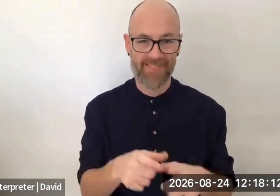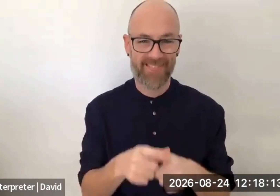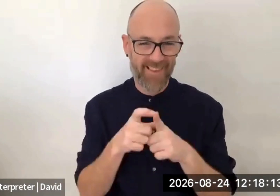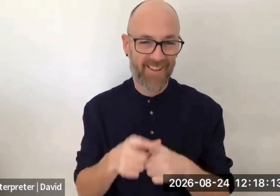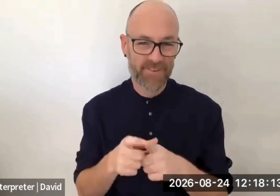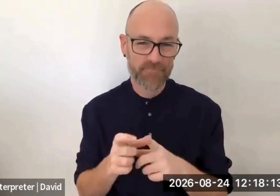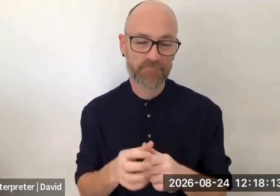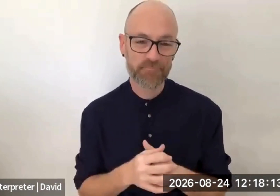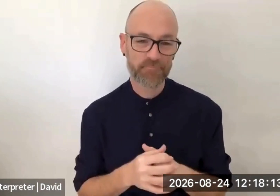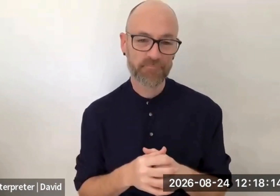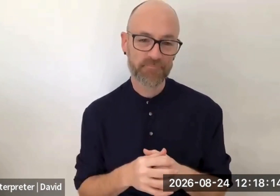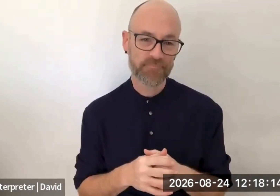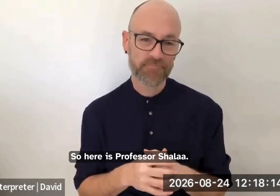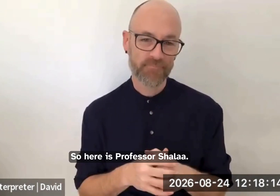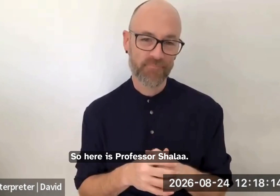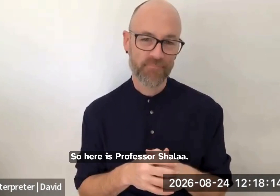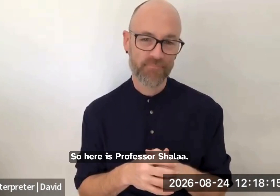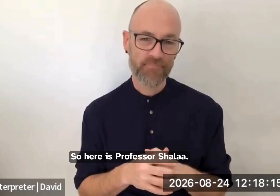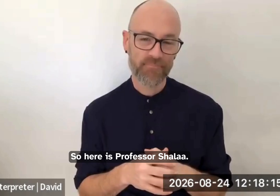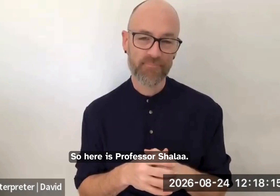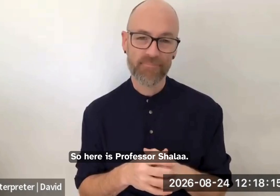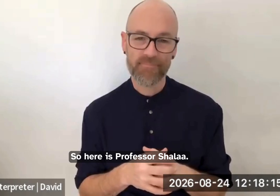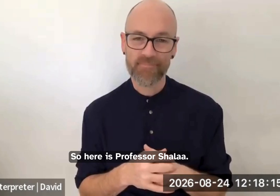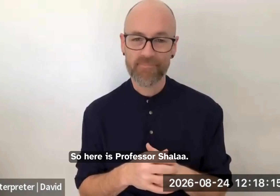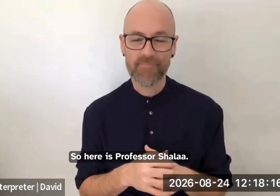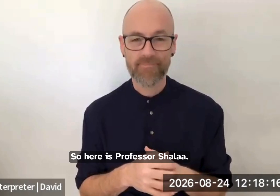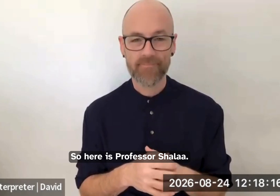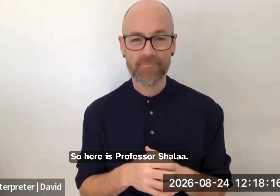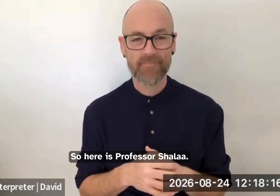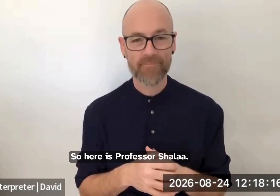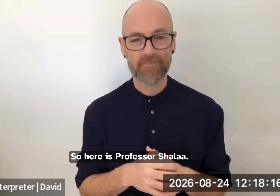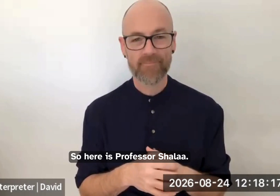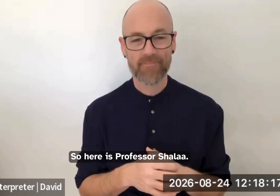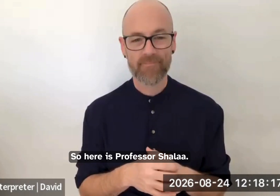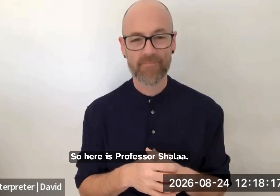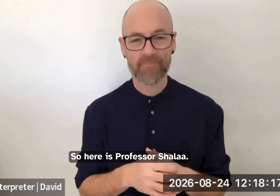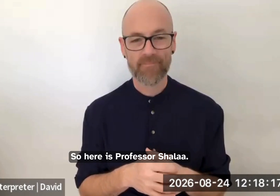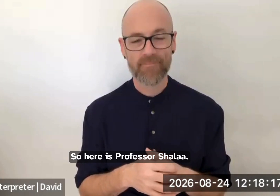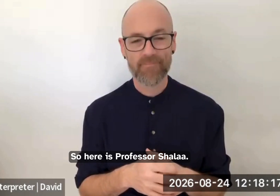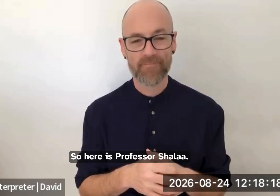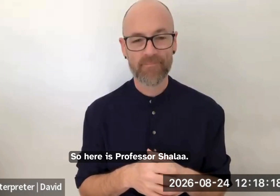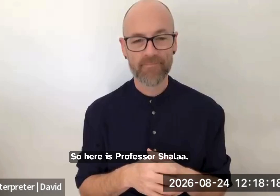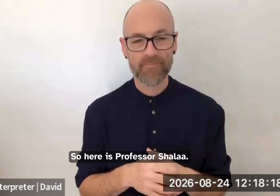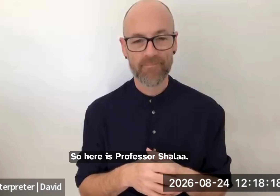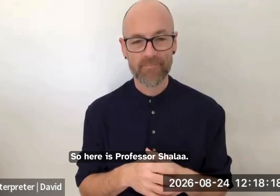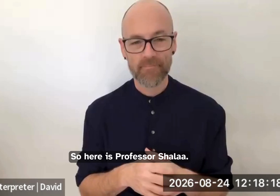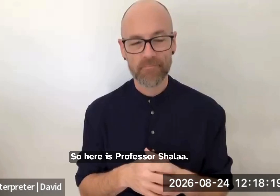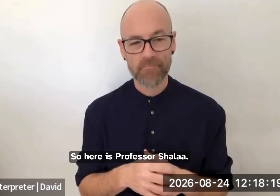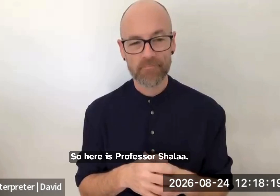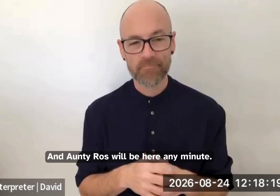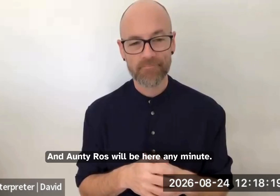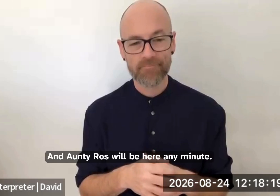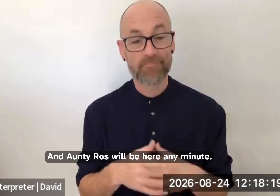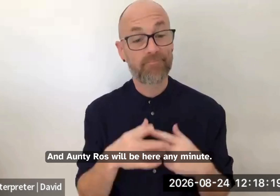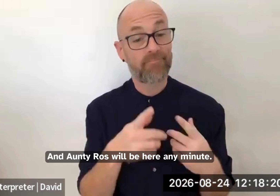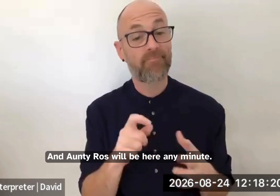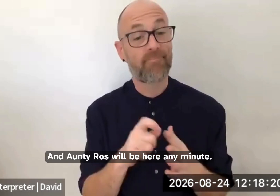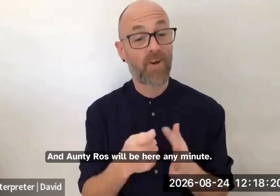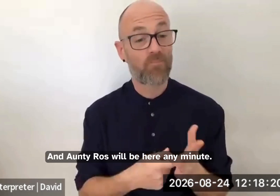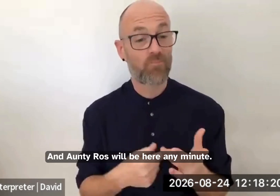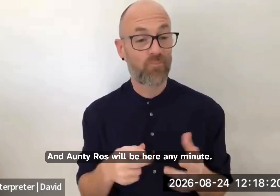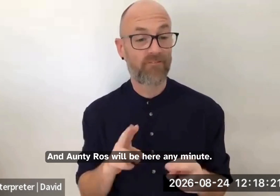challenging. The so here is Professor Shalar,